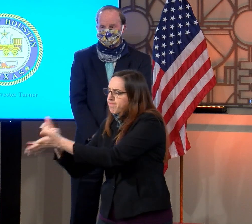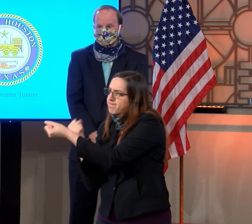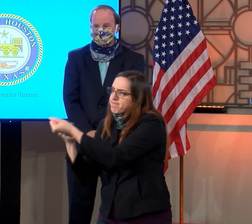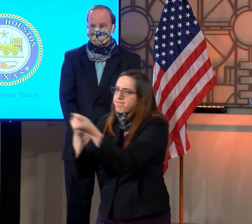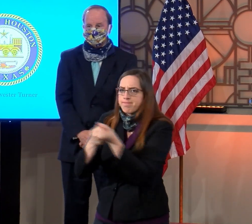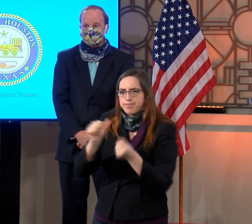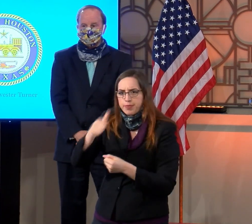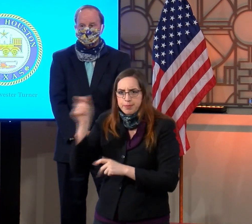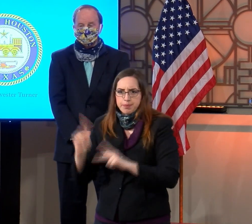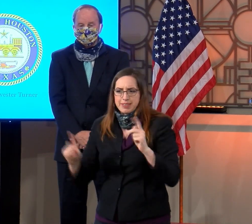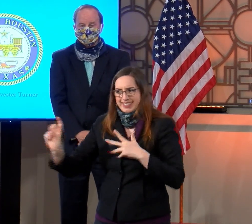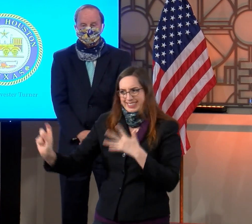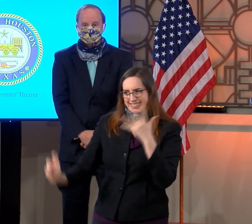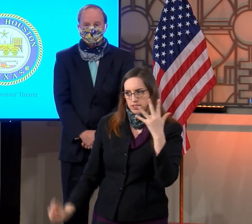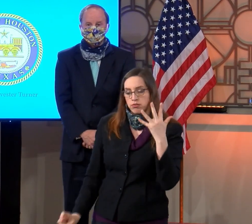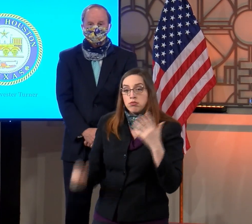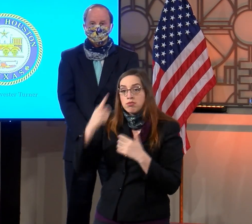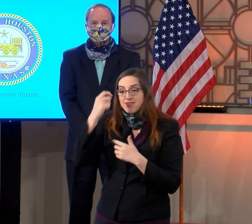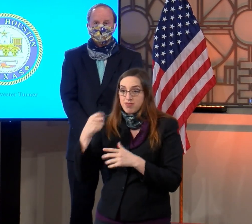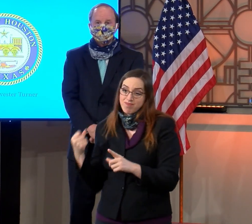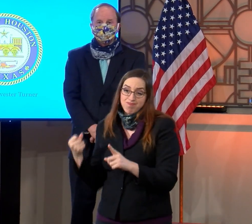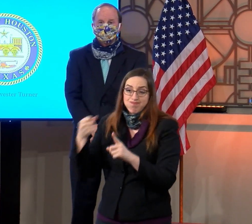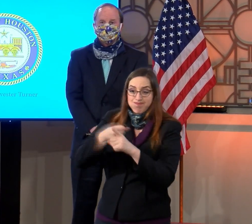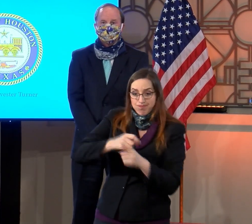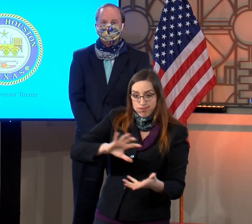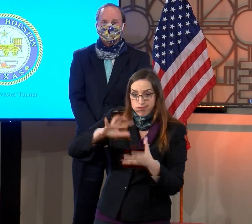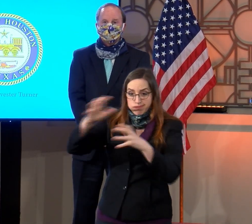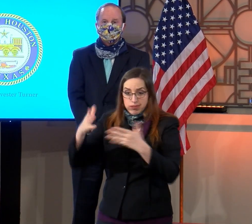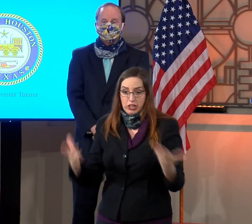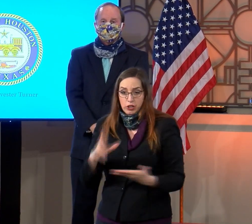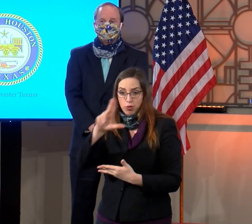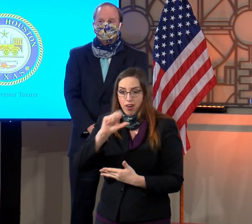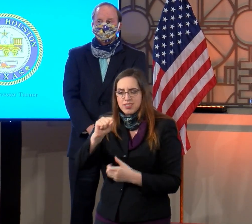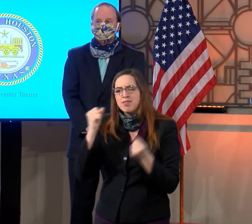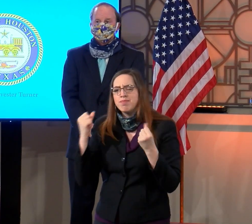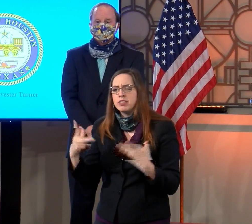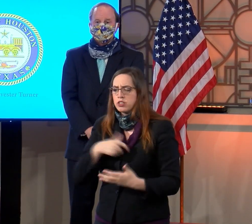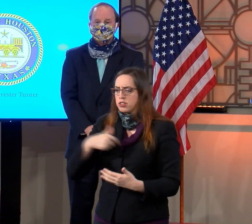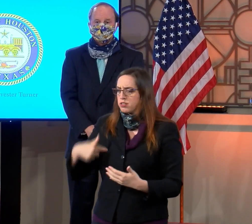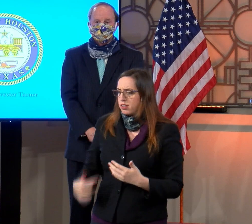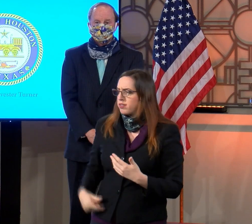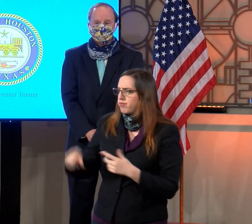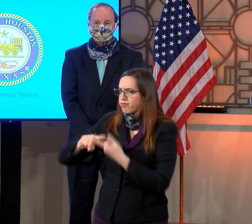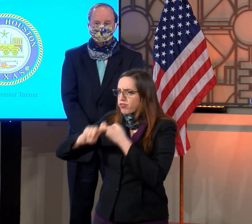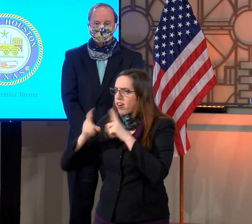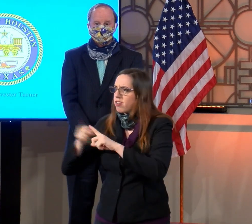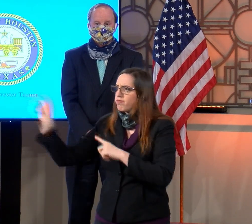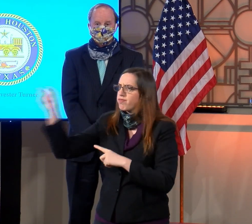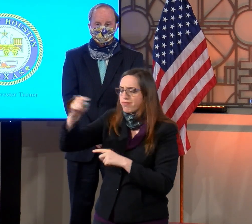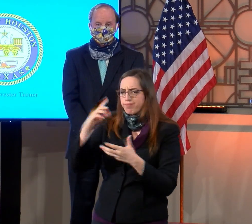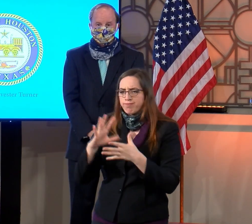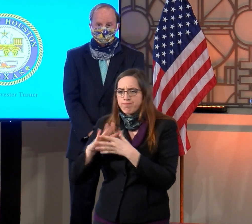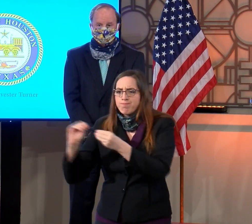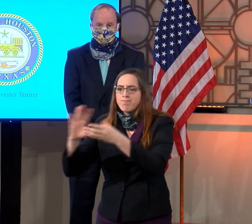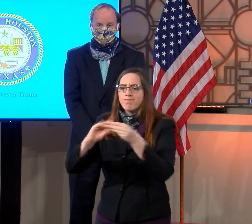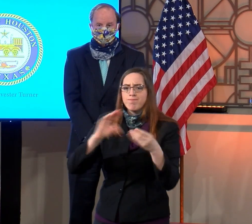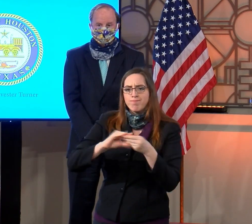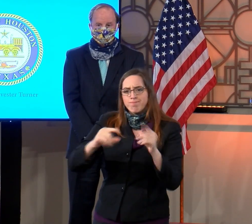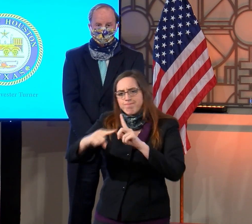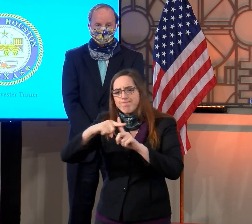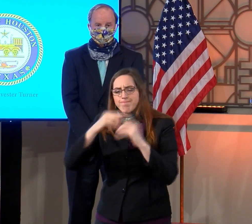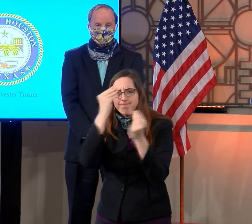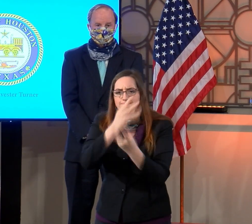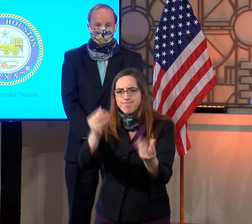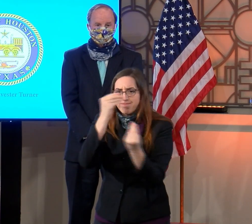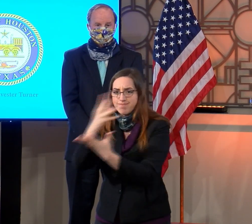United States, many Chinese friends have sent thoughtful messages, and some have gotten together to send supplies. And